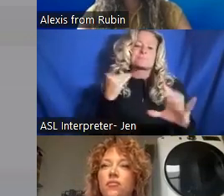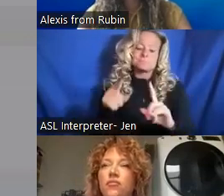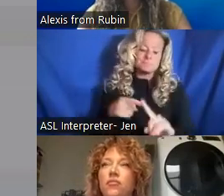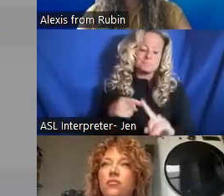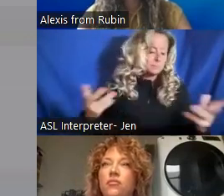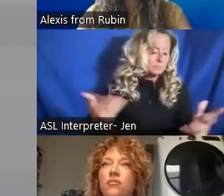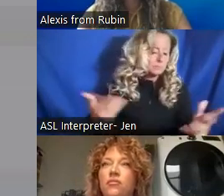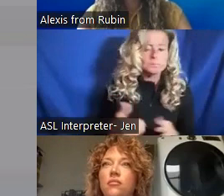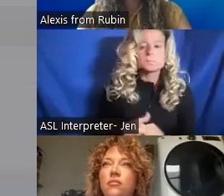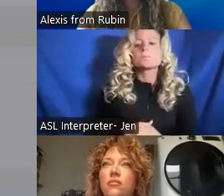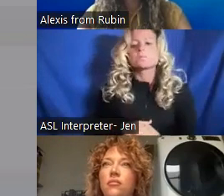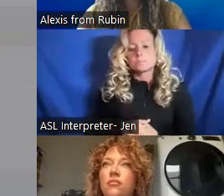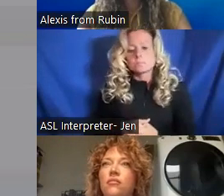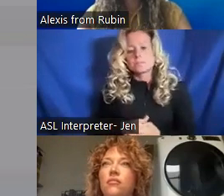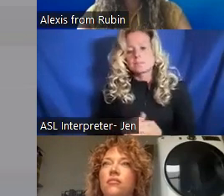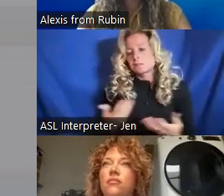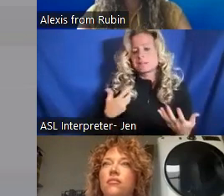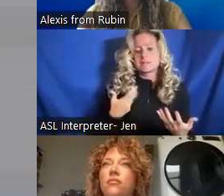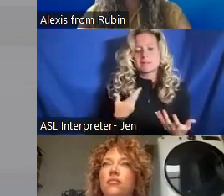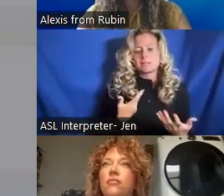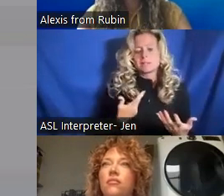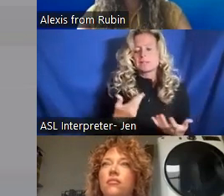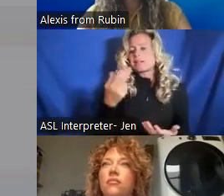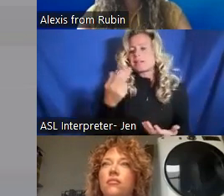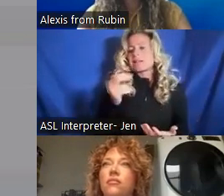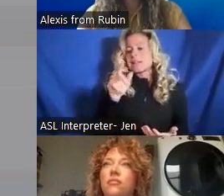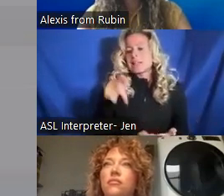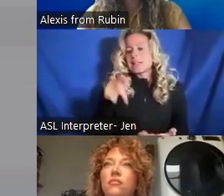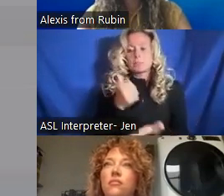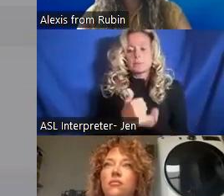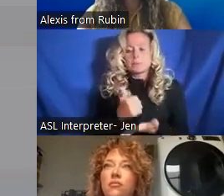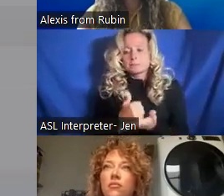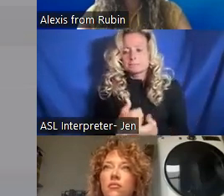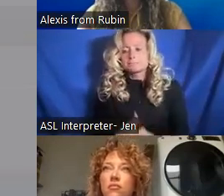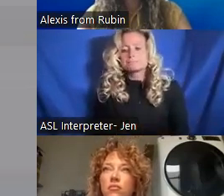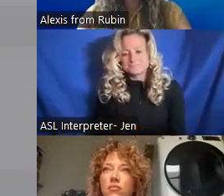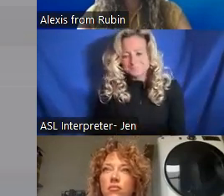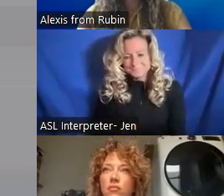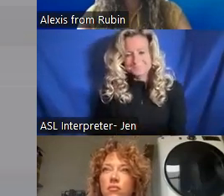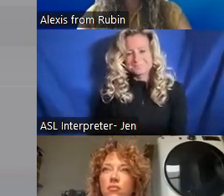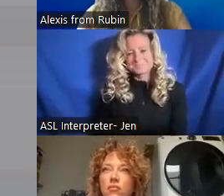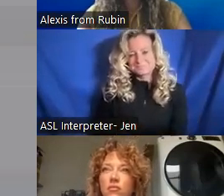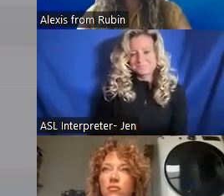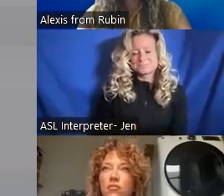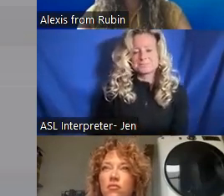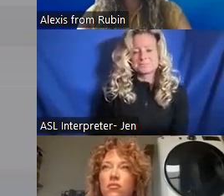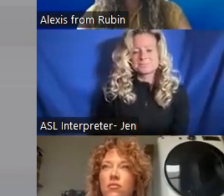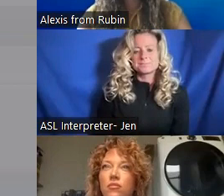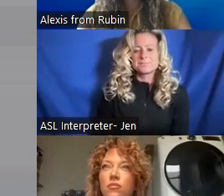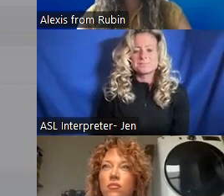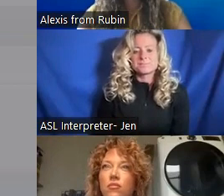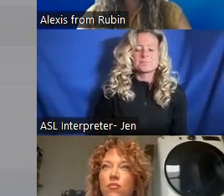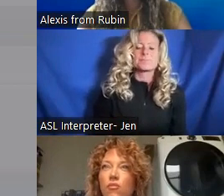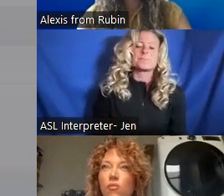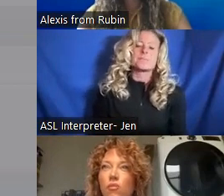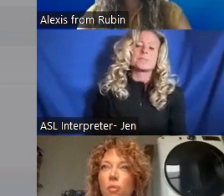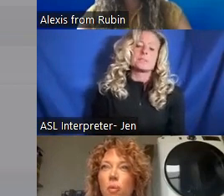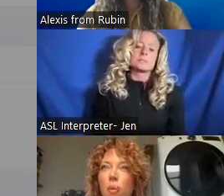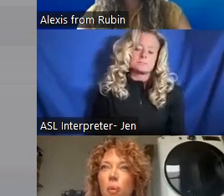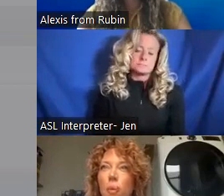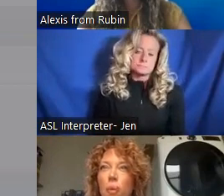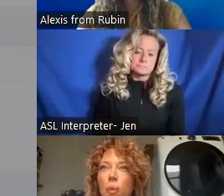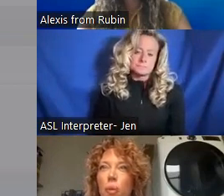do a poor subject line, like the word help. And then we're going to say, we need to, we're